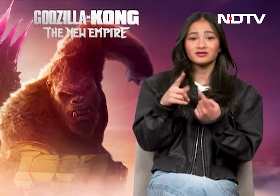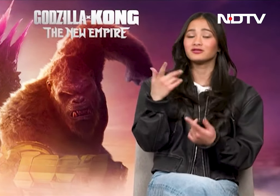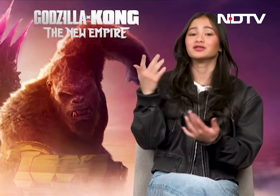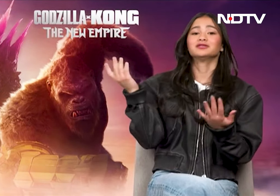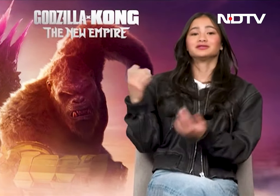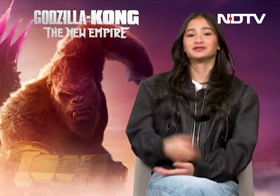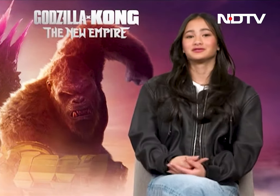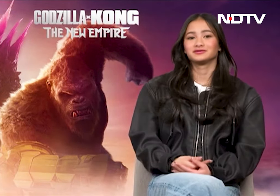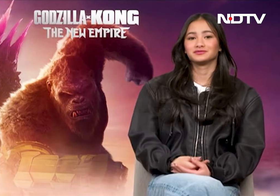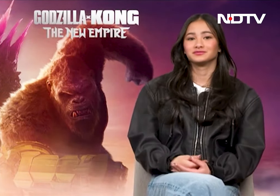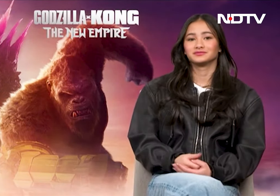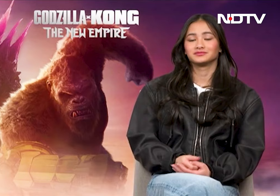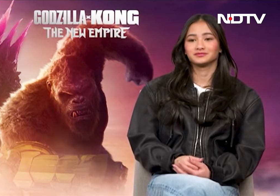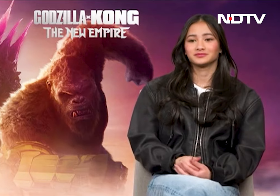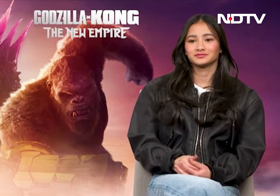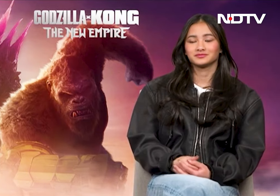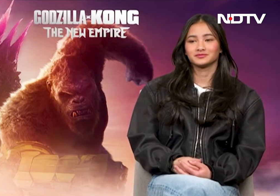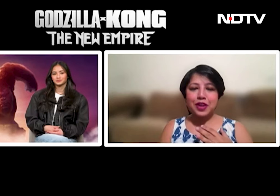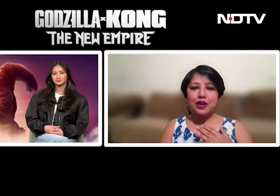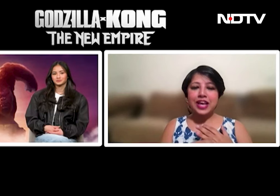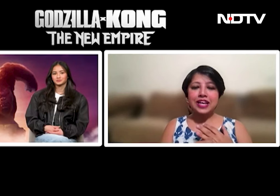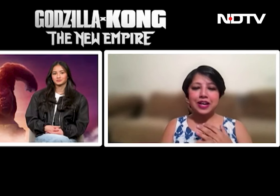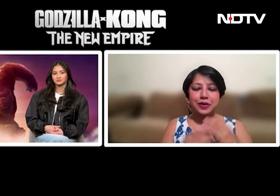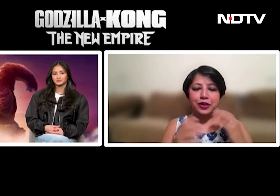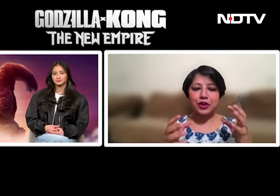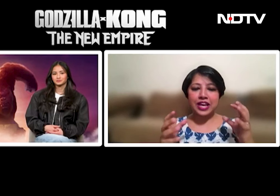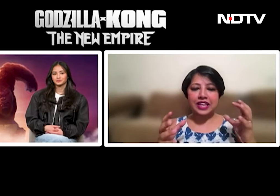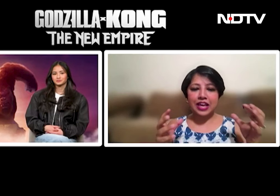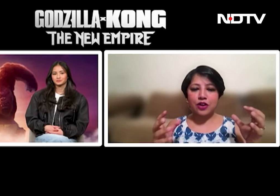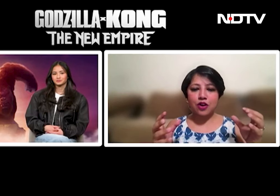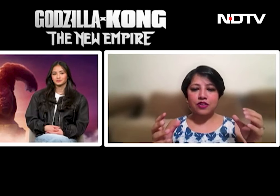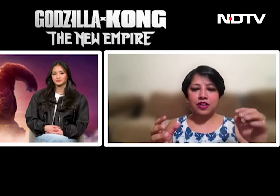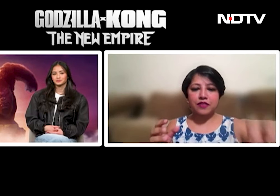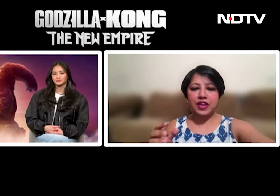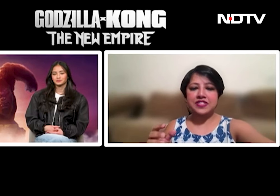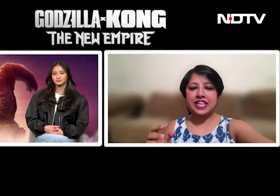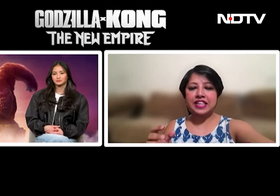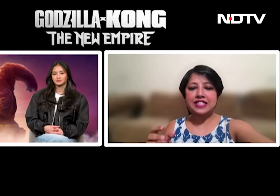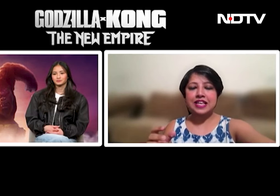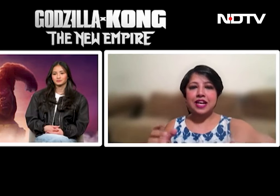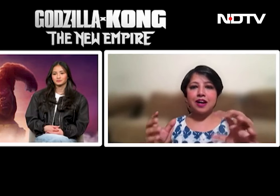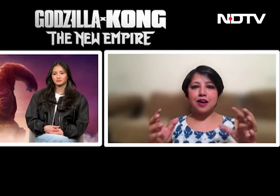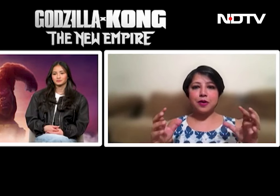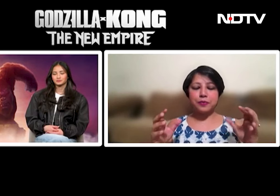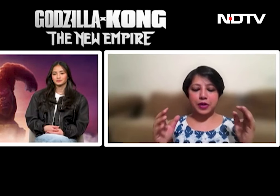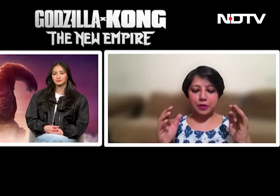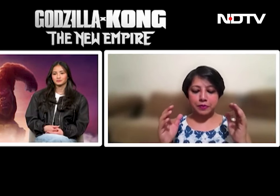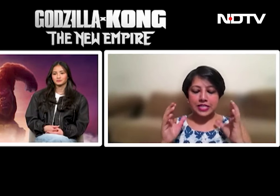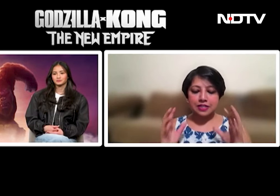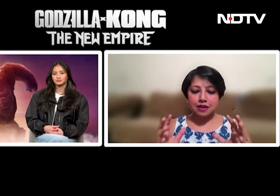never thought that was going to be me, but look at me now. Okay. You know, in King Kong, we have seen this, this